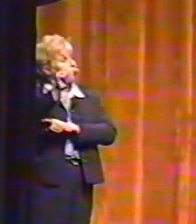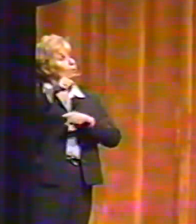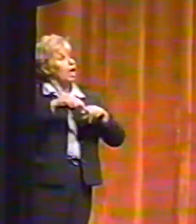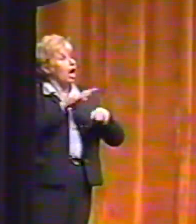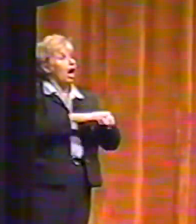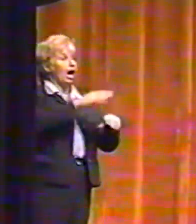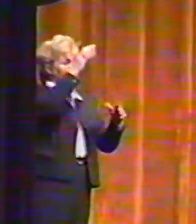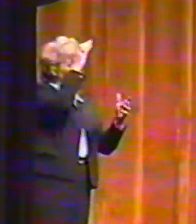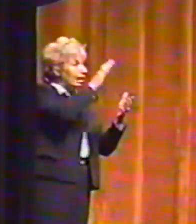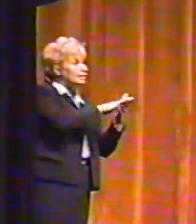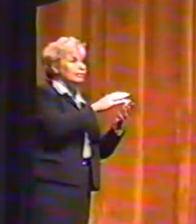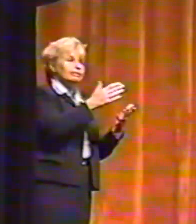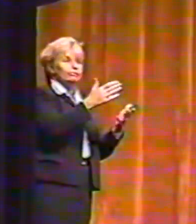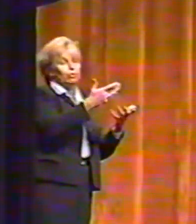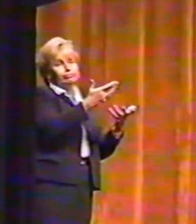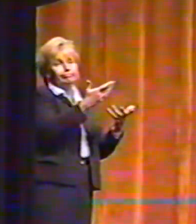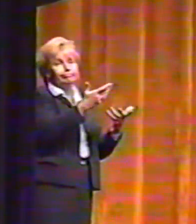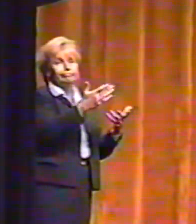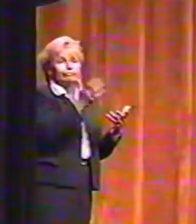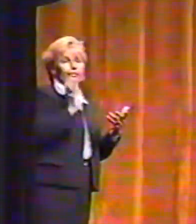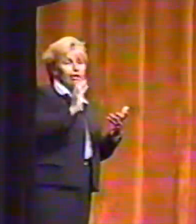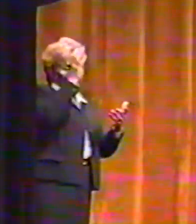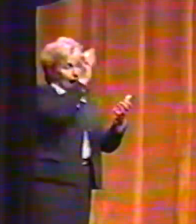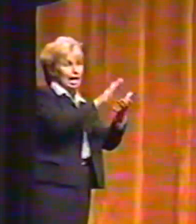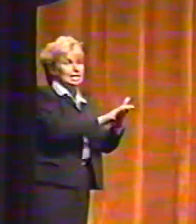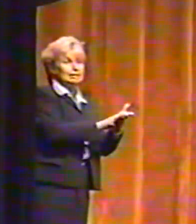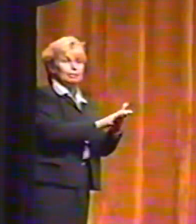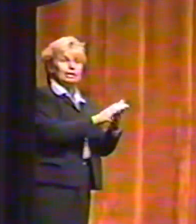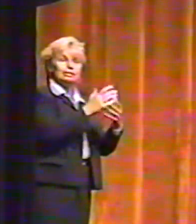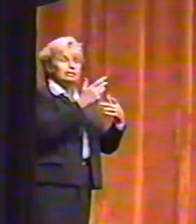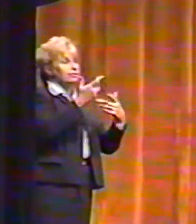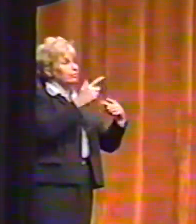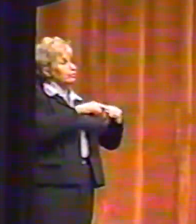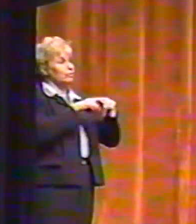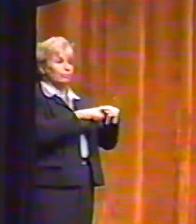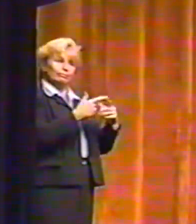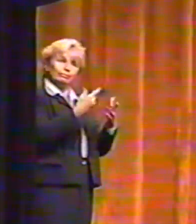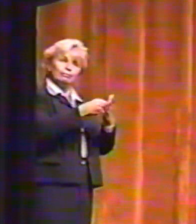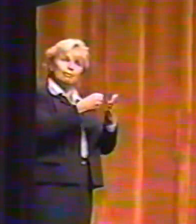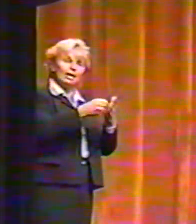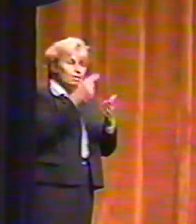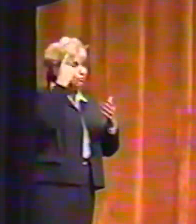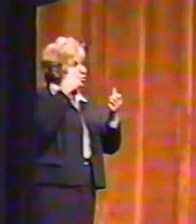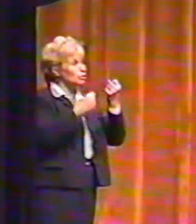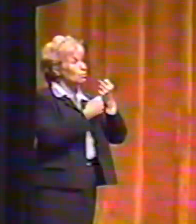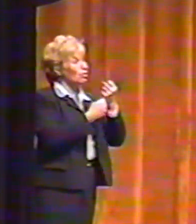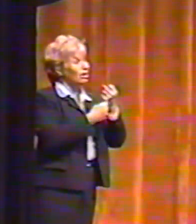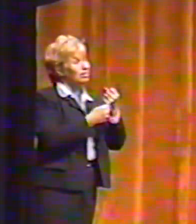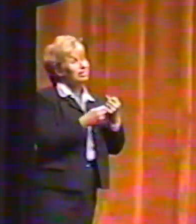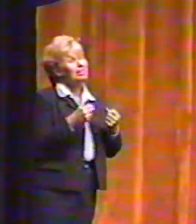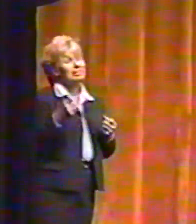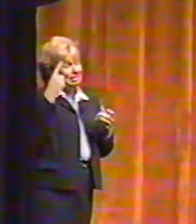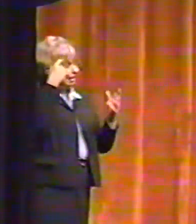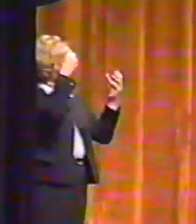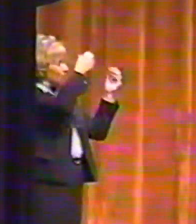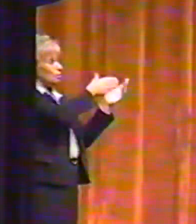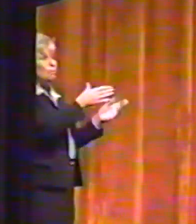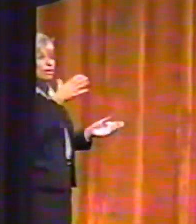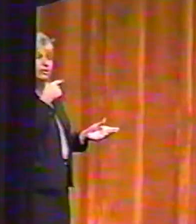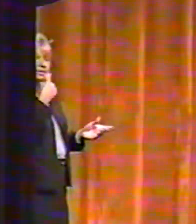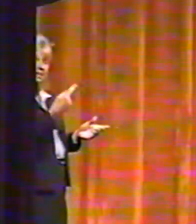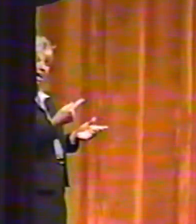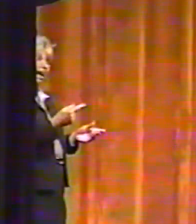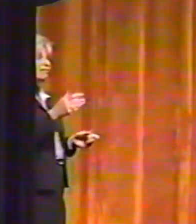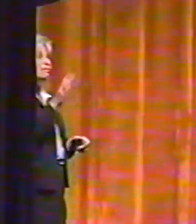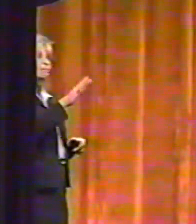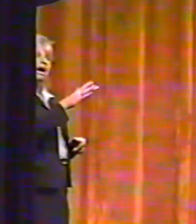salary for support. She told us, you know, my kids are heartbroken, especially the little one. She's constantly asking her about